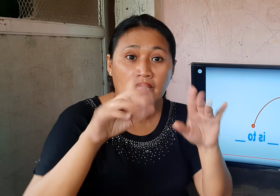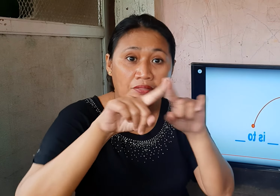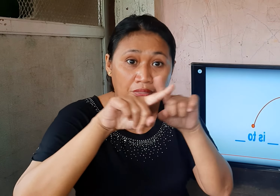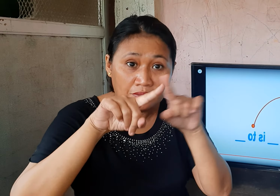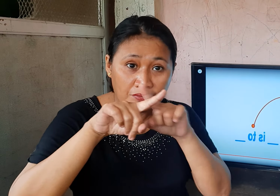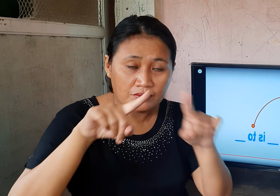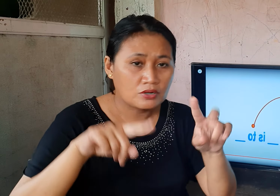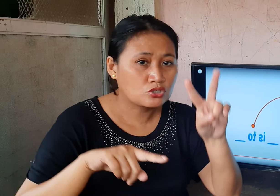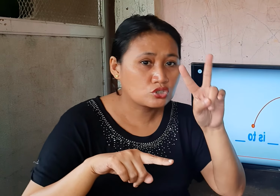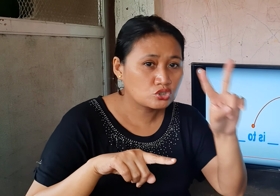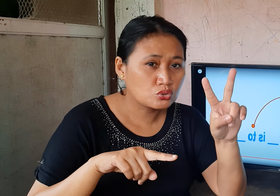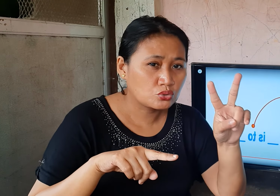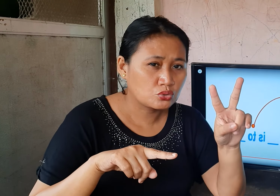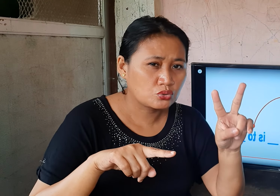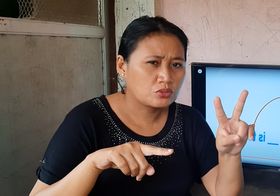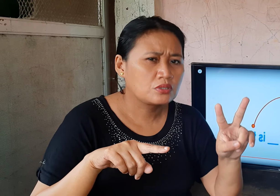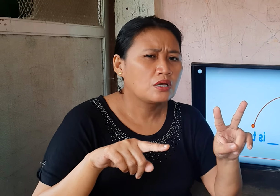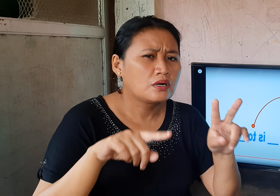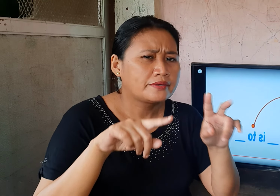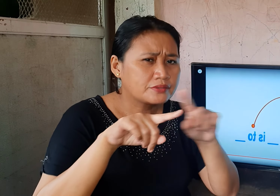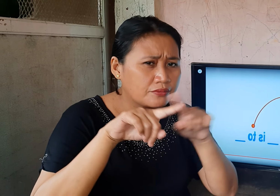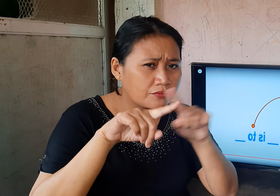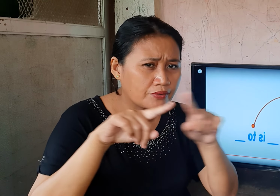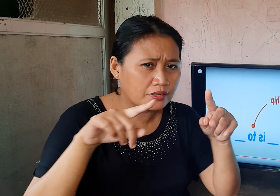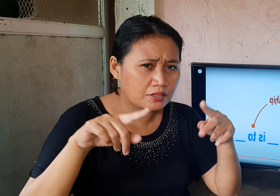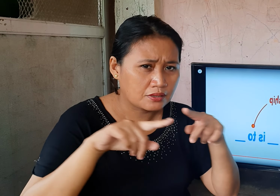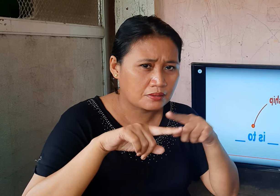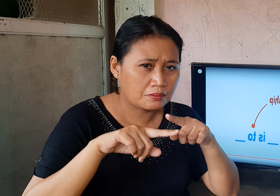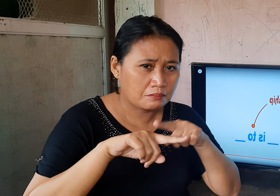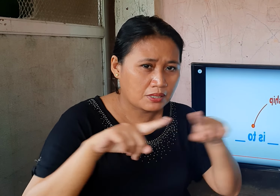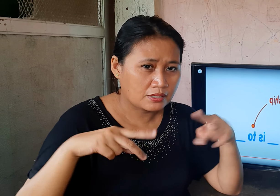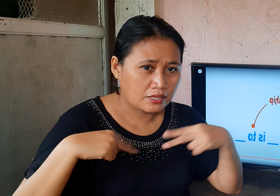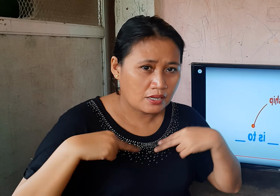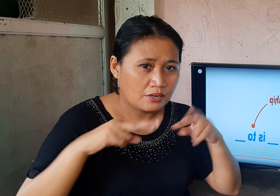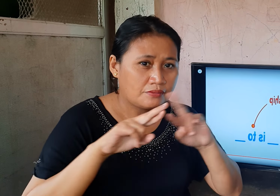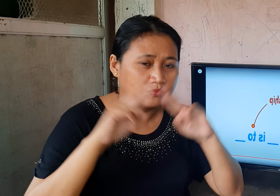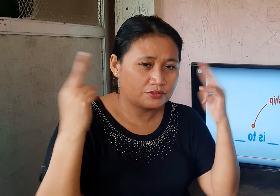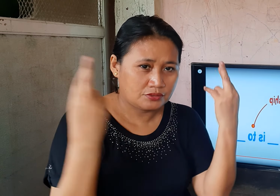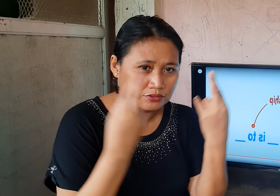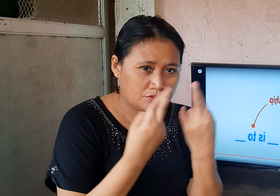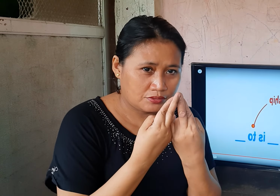they aren't related. All you have to do is figure out the relationship, and you've got it all figured out.